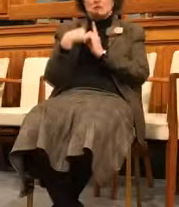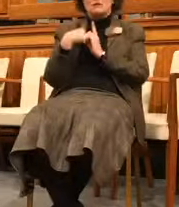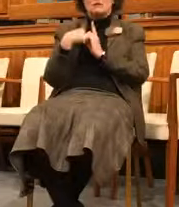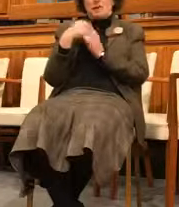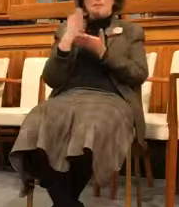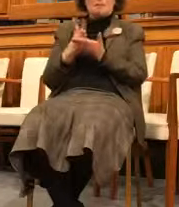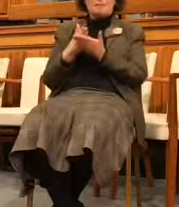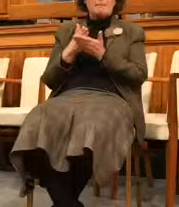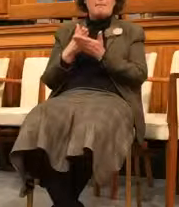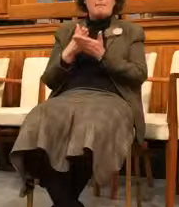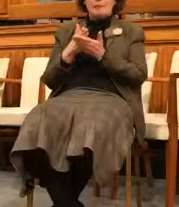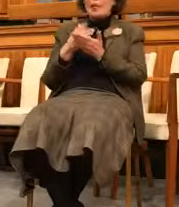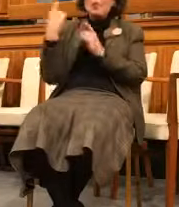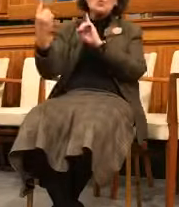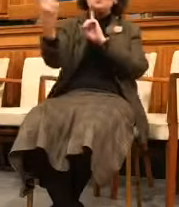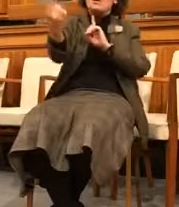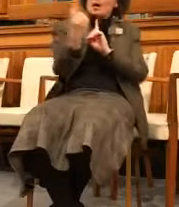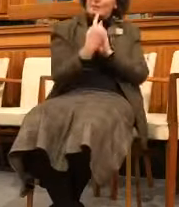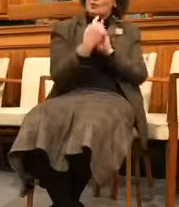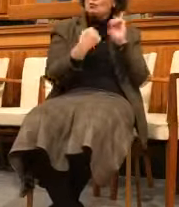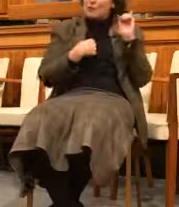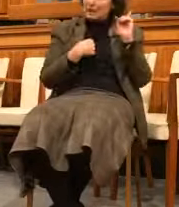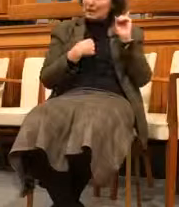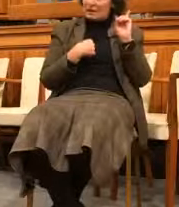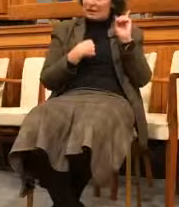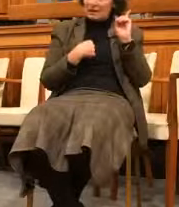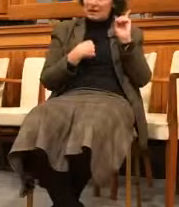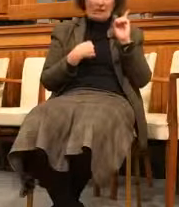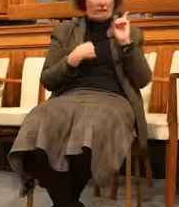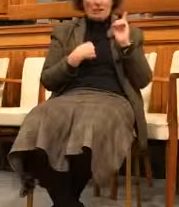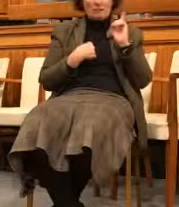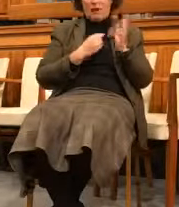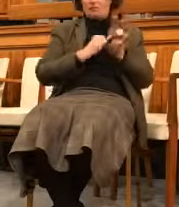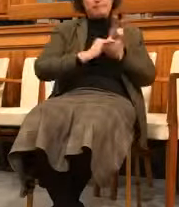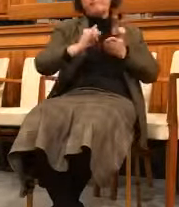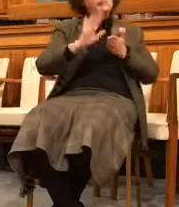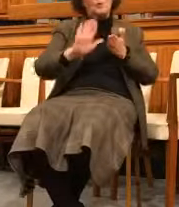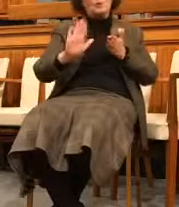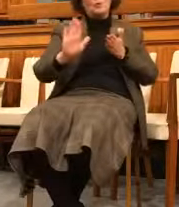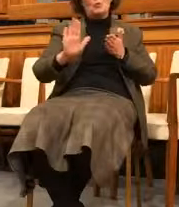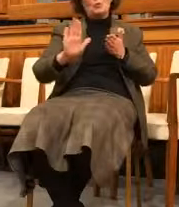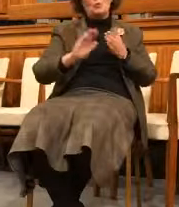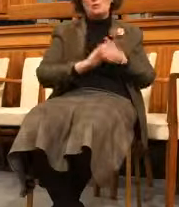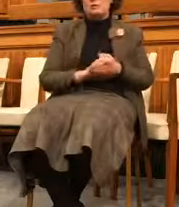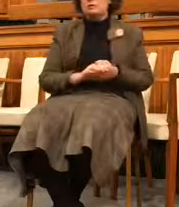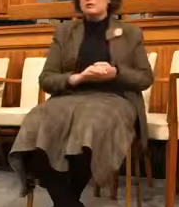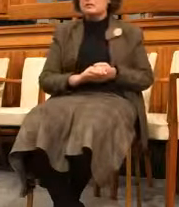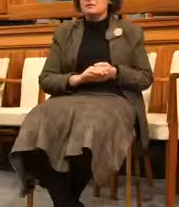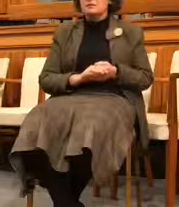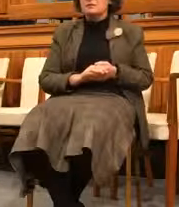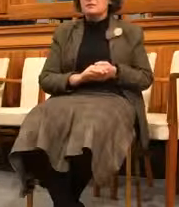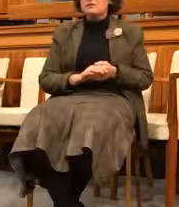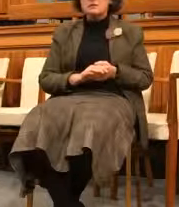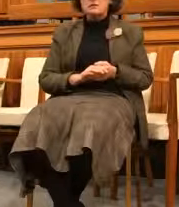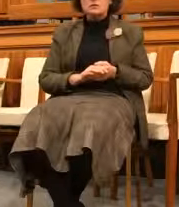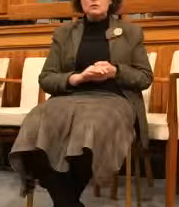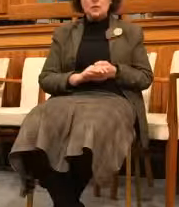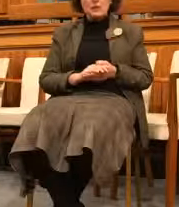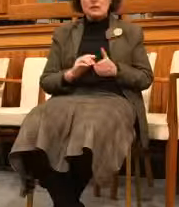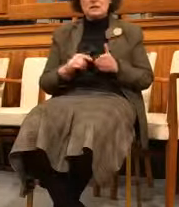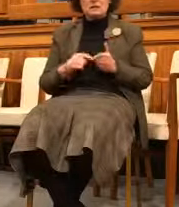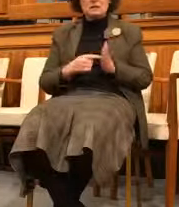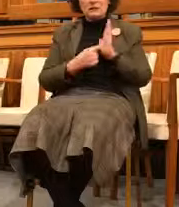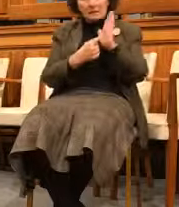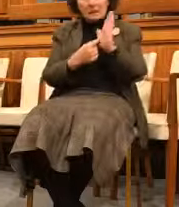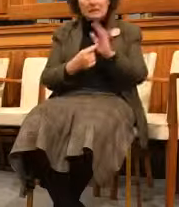I will in no wise cast out. That's an assurance, an authority, a warrant.